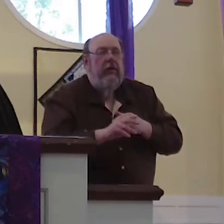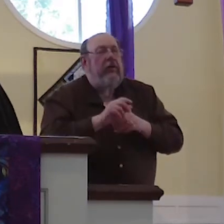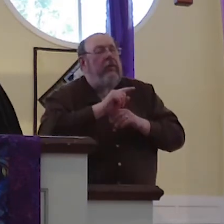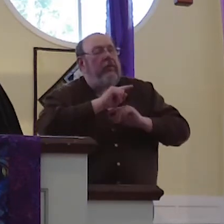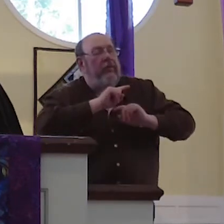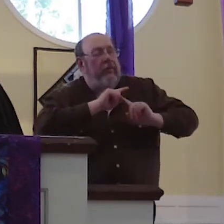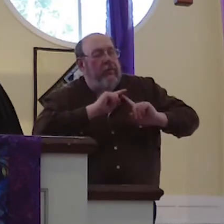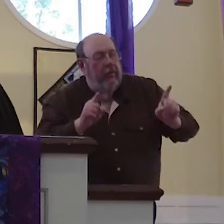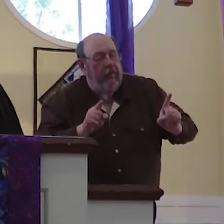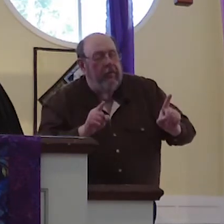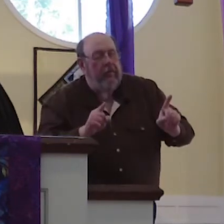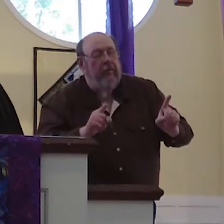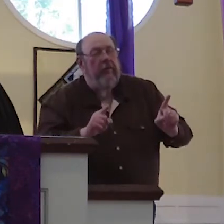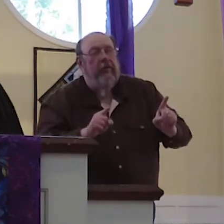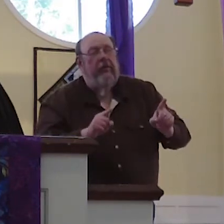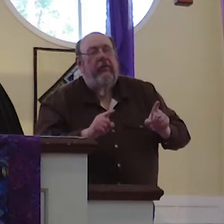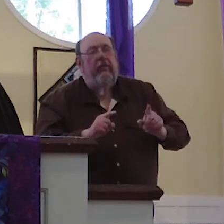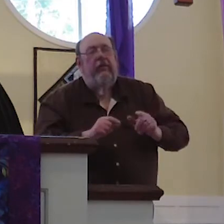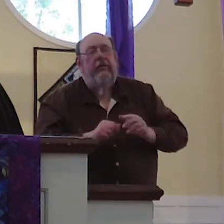otherwise.